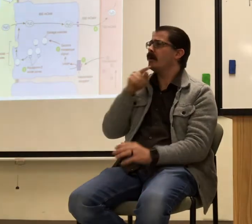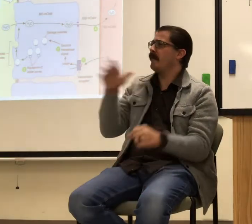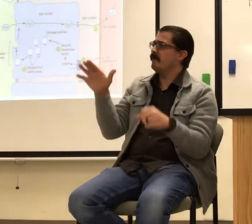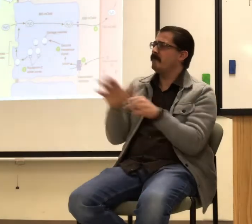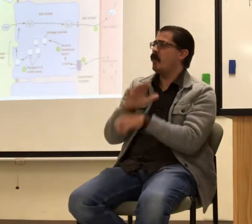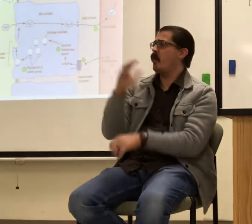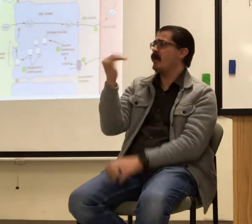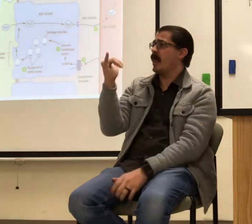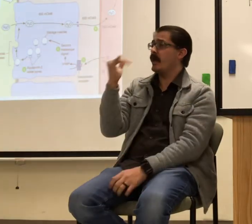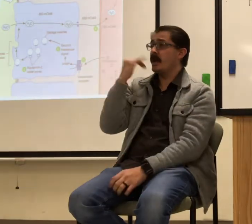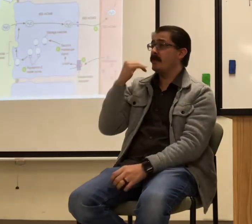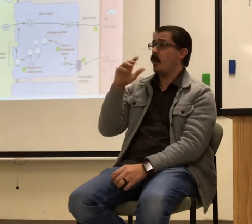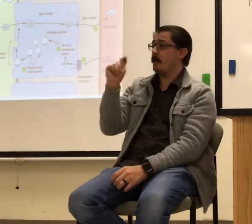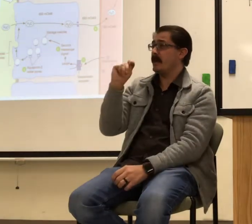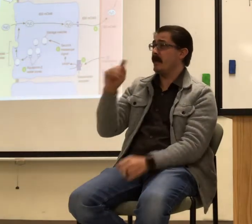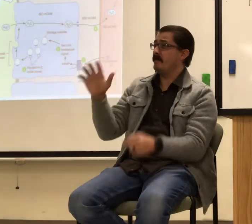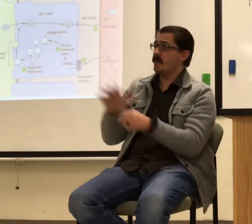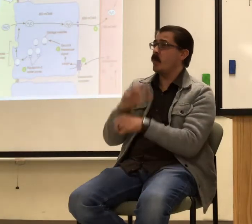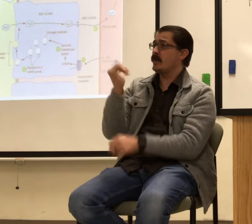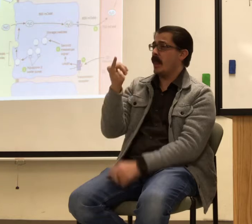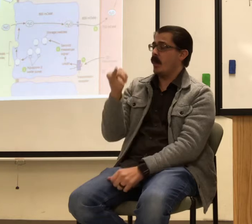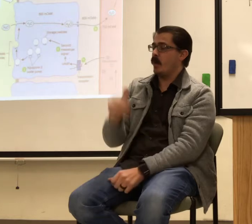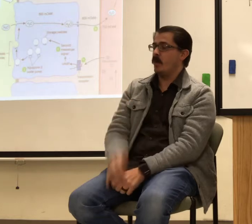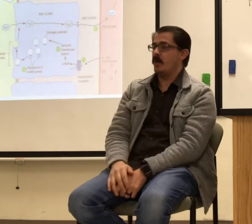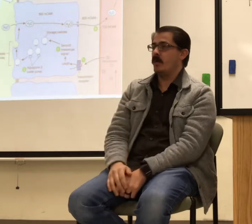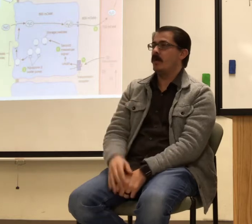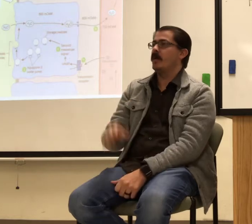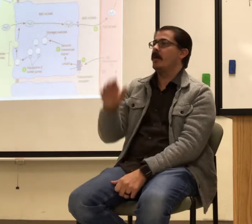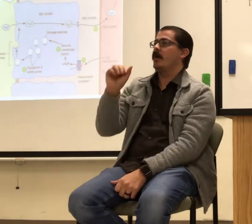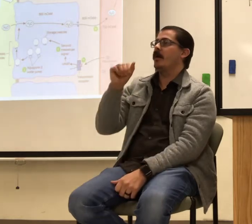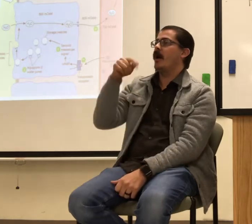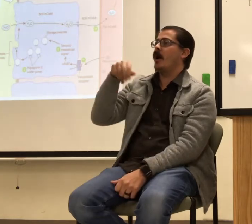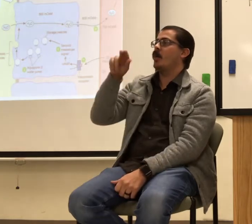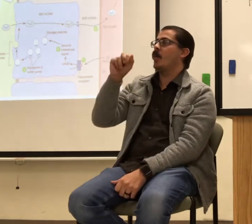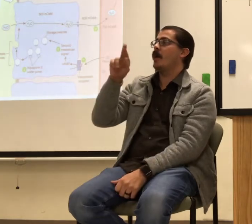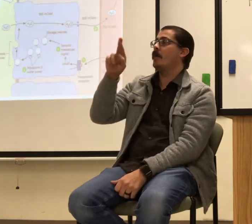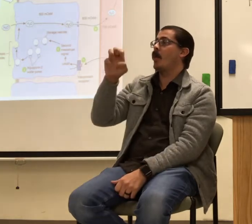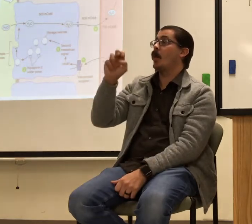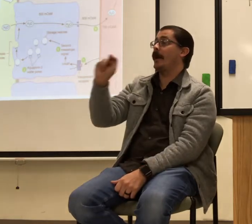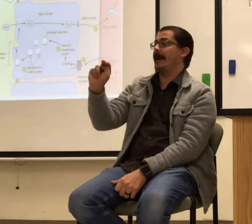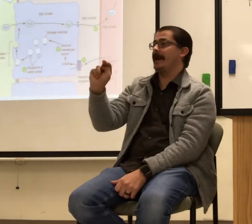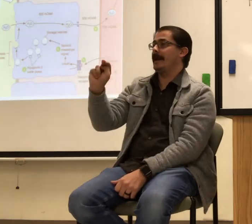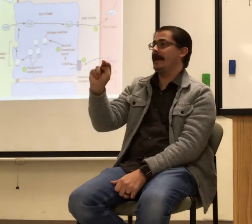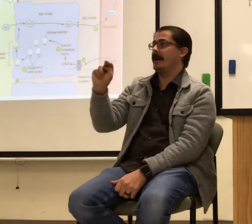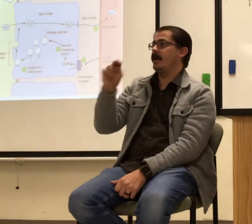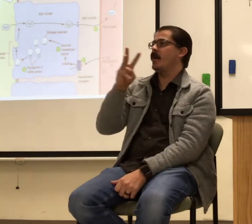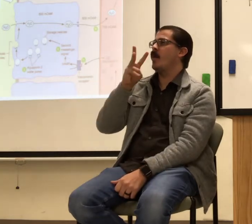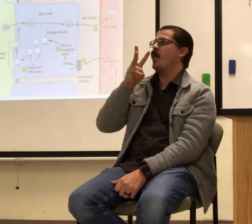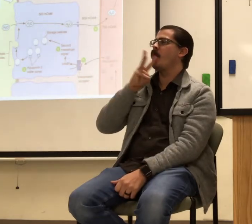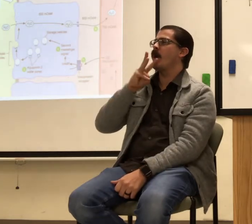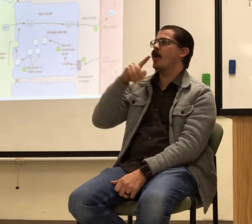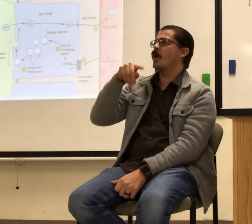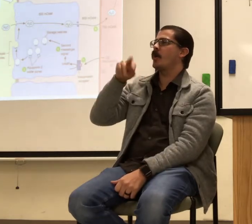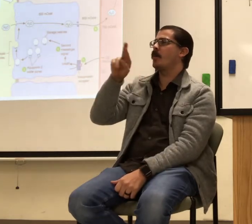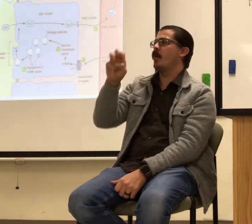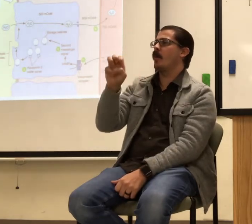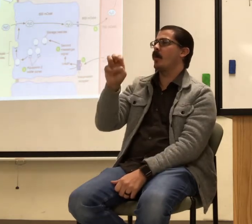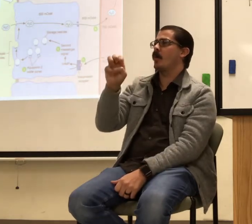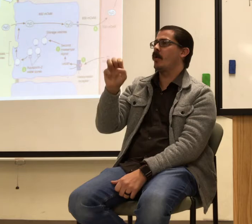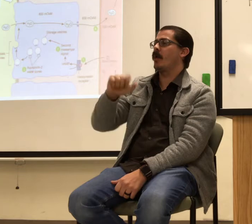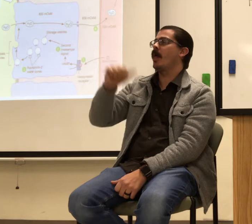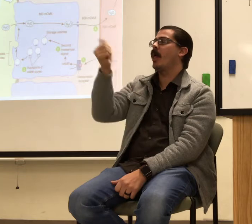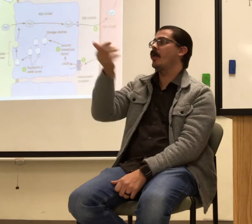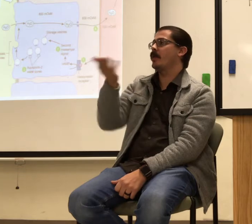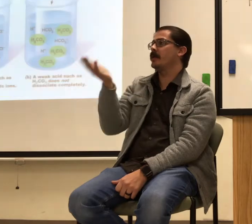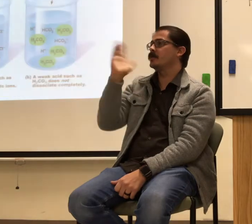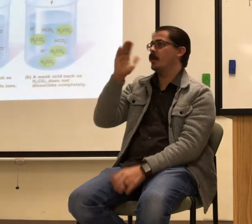color. But anyways, all that to say, the aquaporins are water pores. Other things that